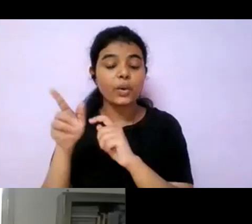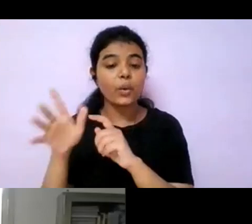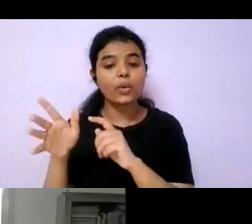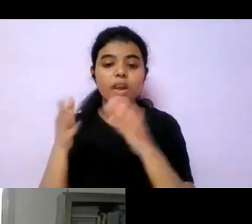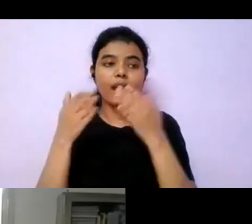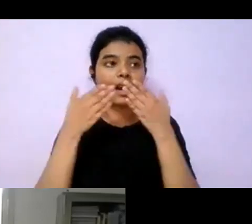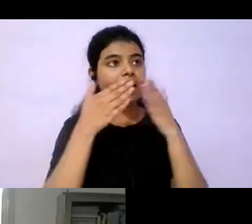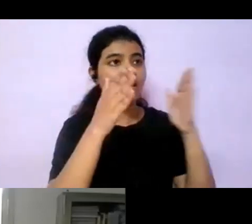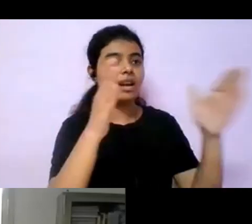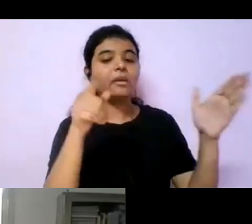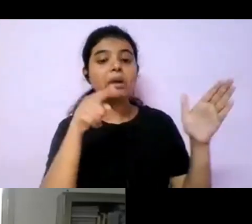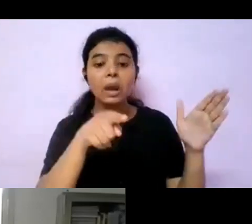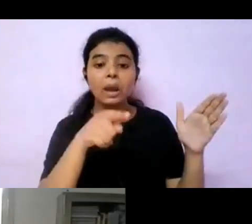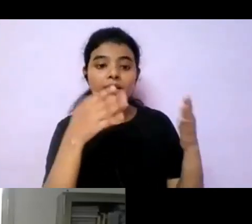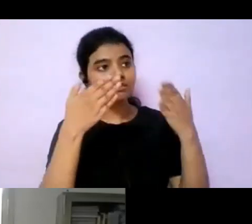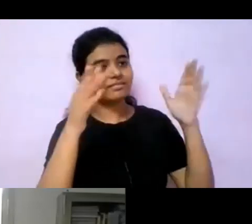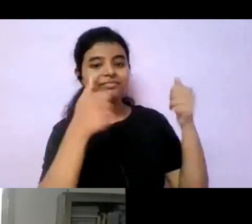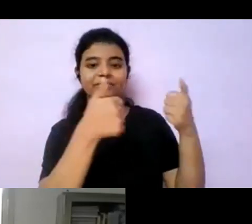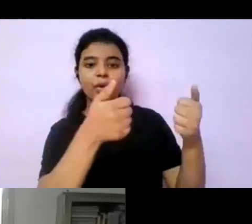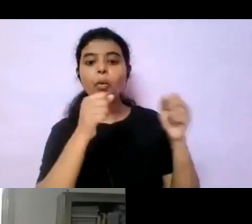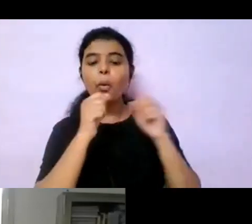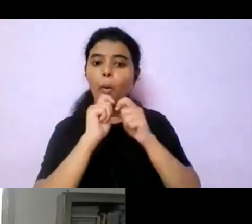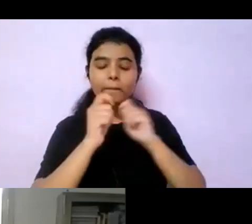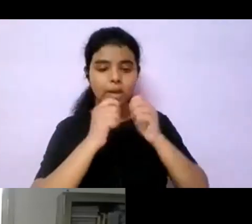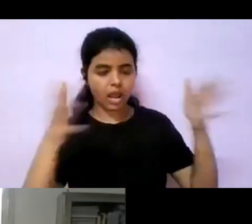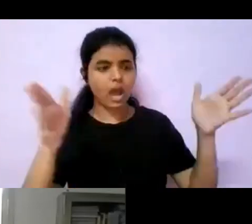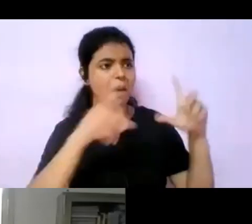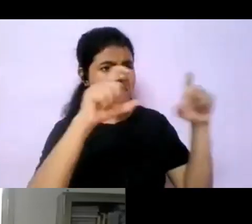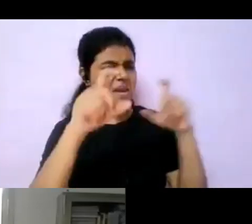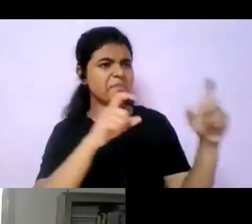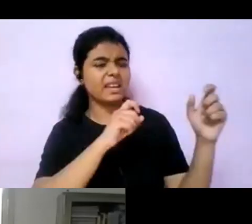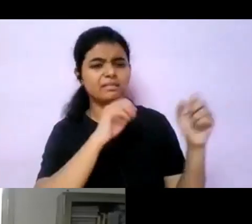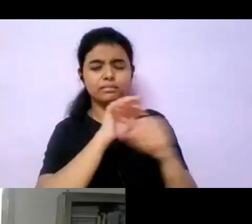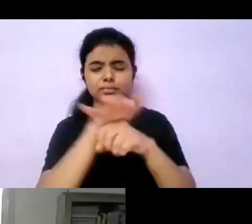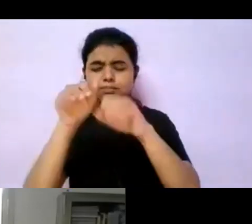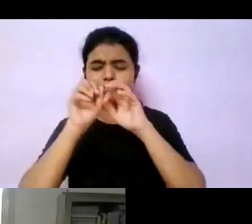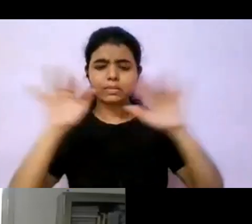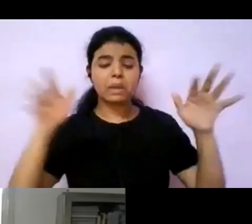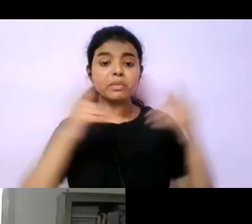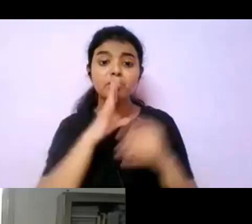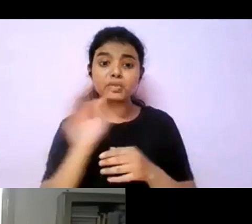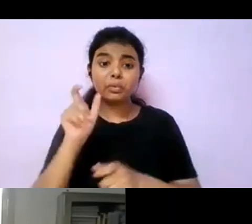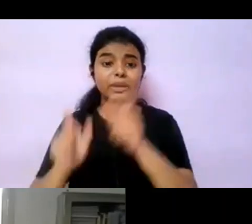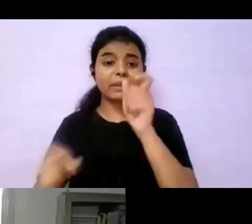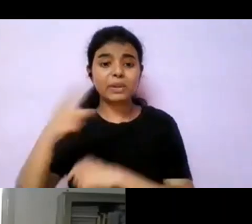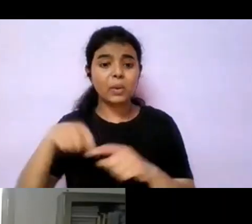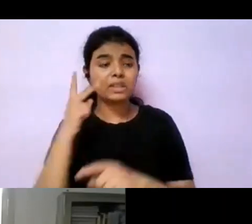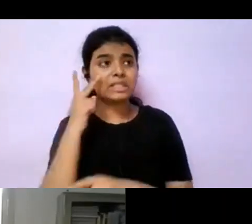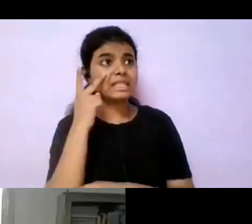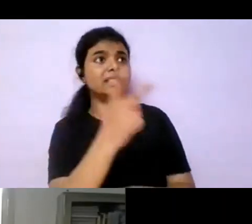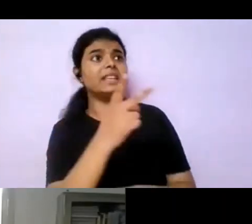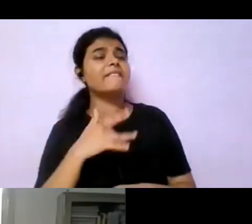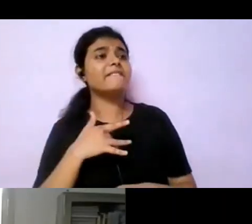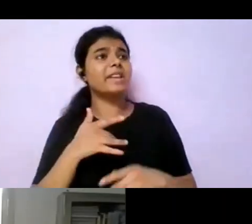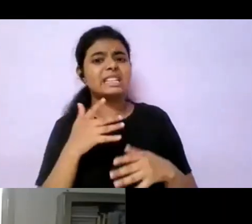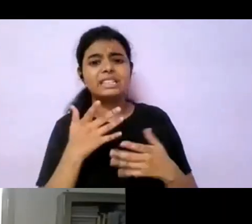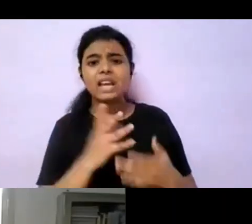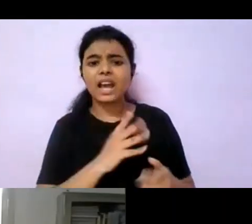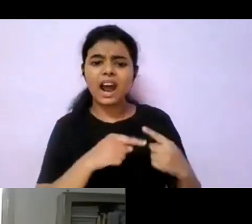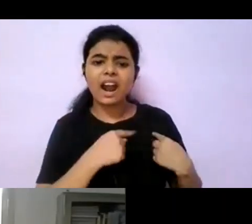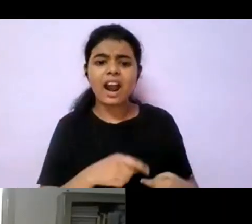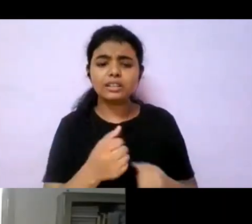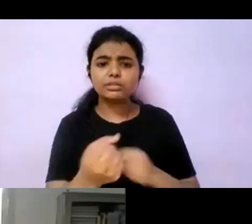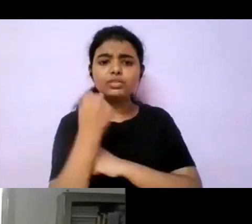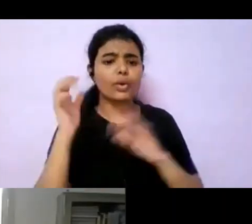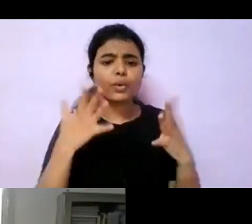damages the psyche of the woman. So I'm like this, can you suggest some book or some